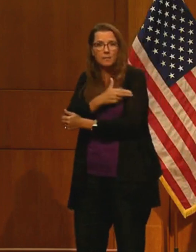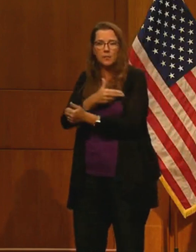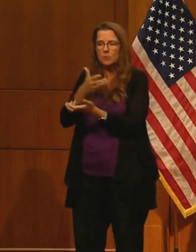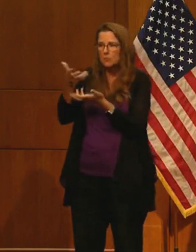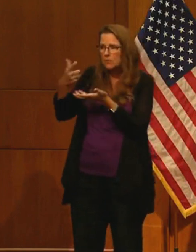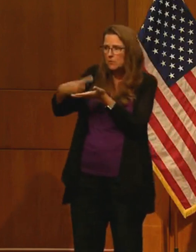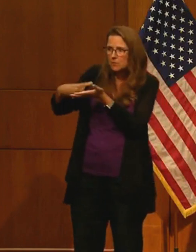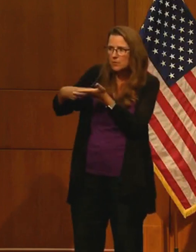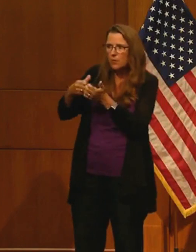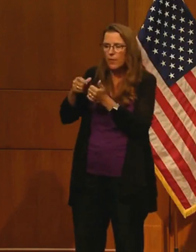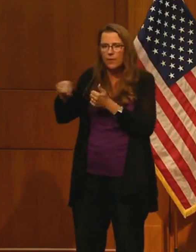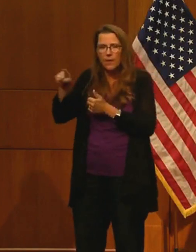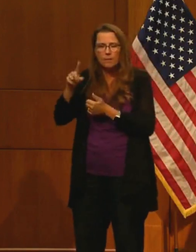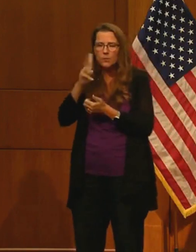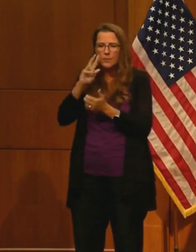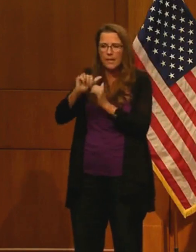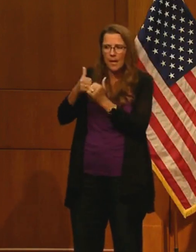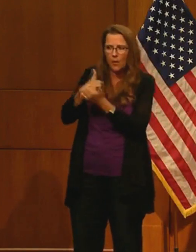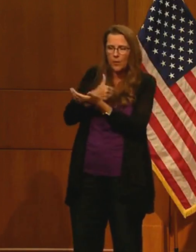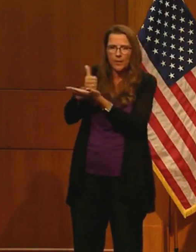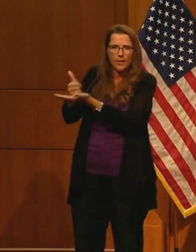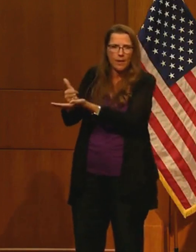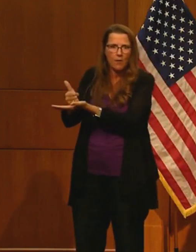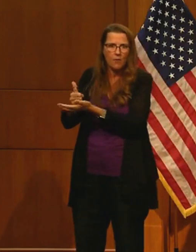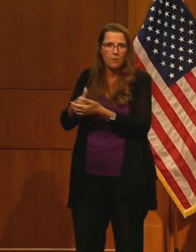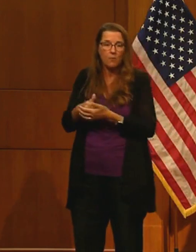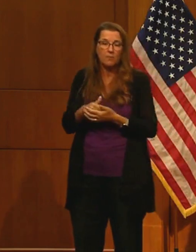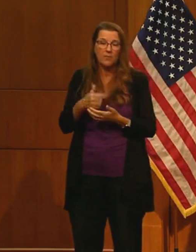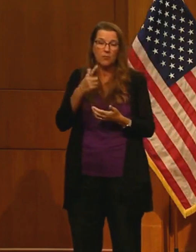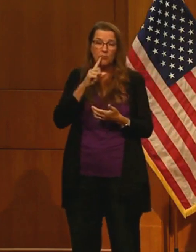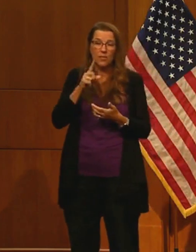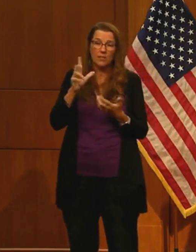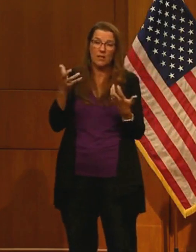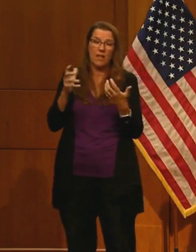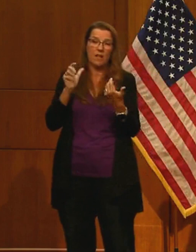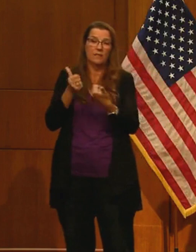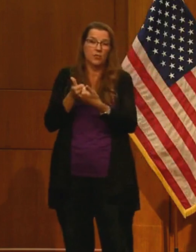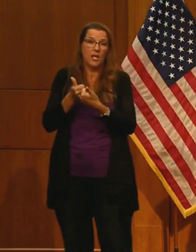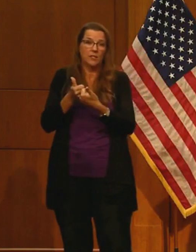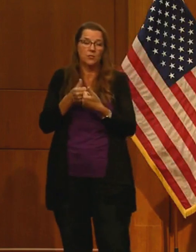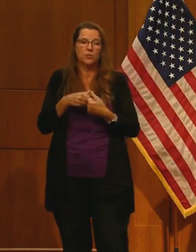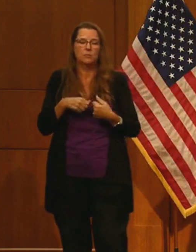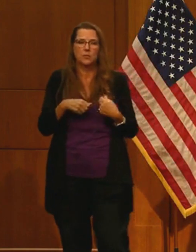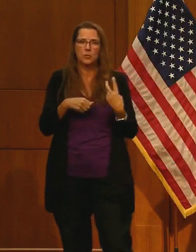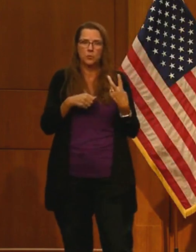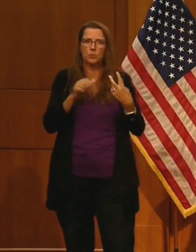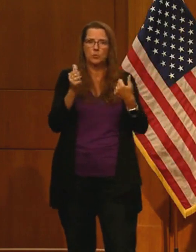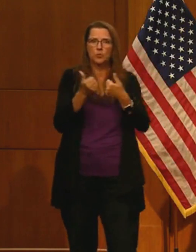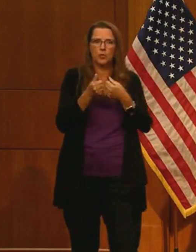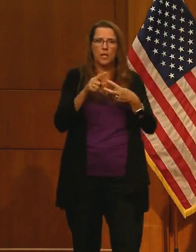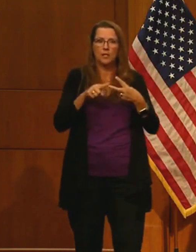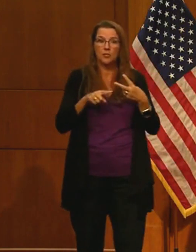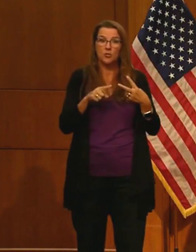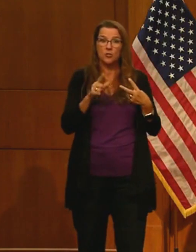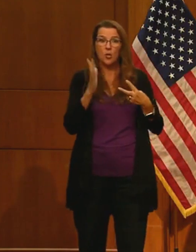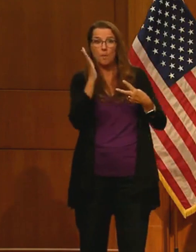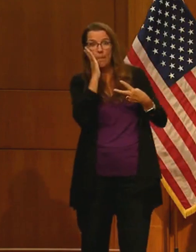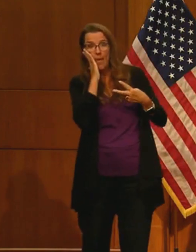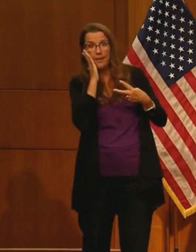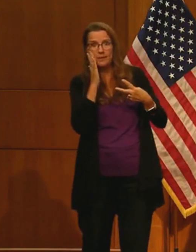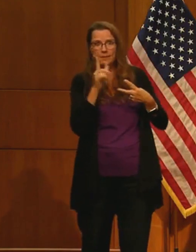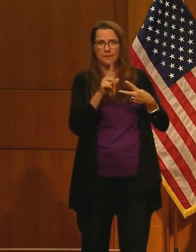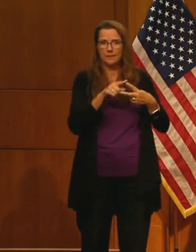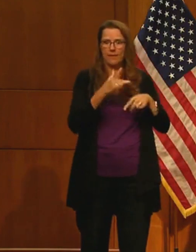we can to help. And there really, well, there are a lot of challenges, but 2 of those challenges are beds,